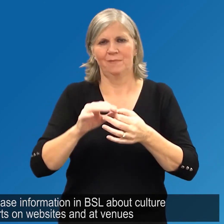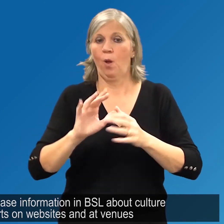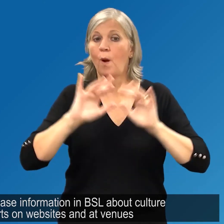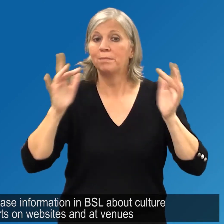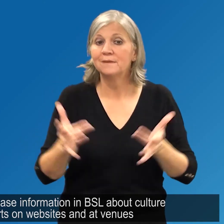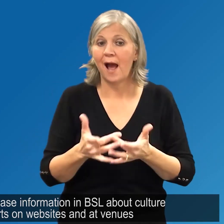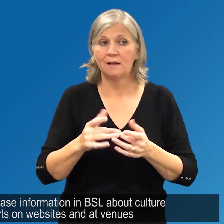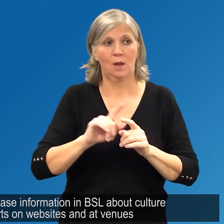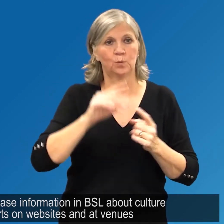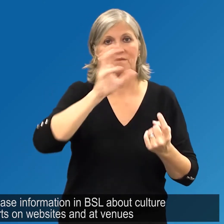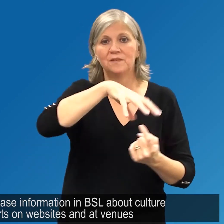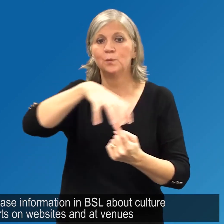venues.